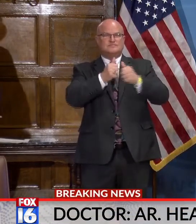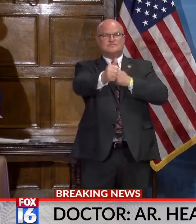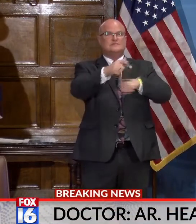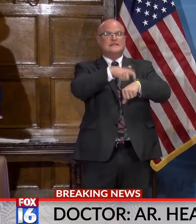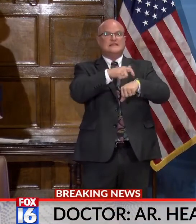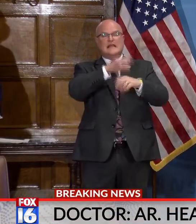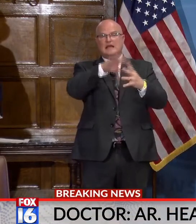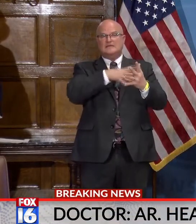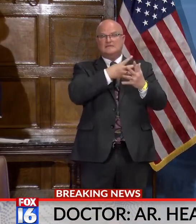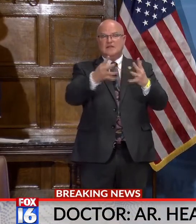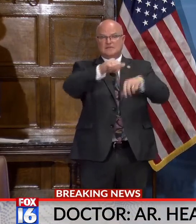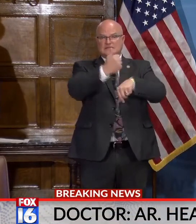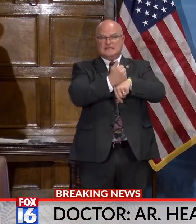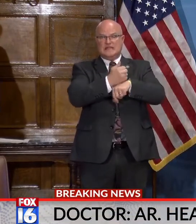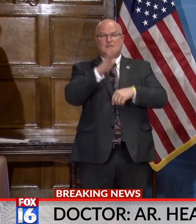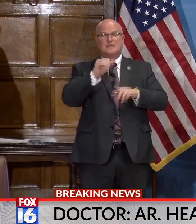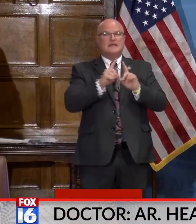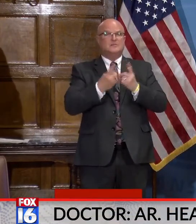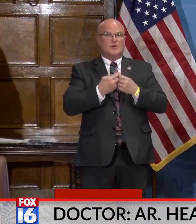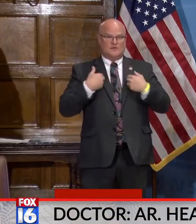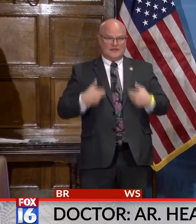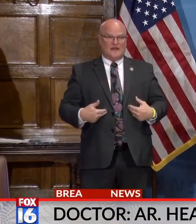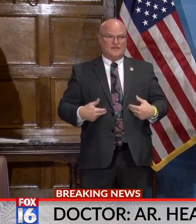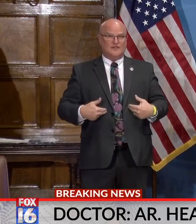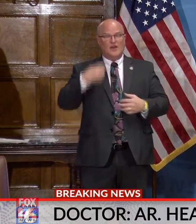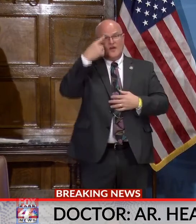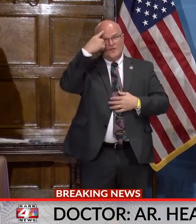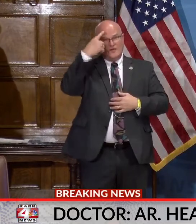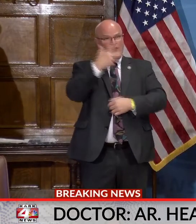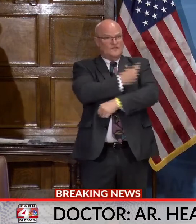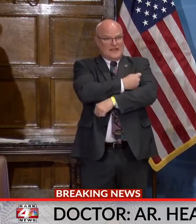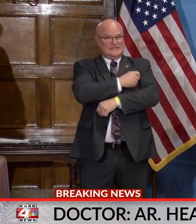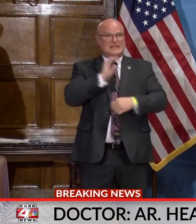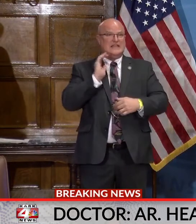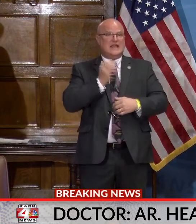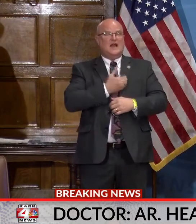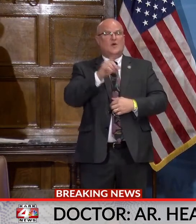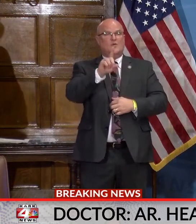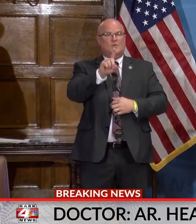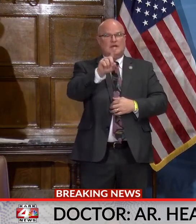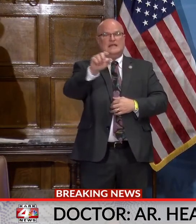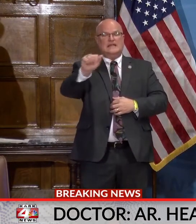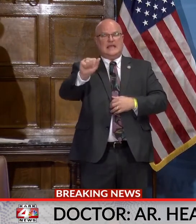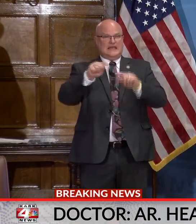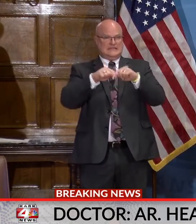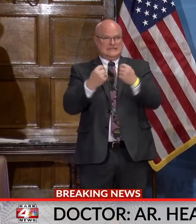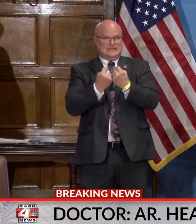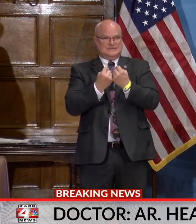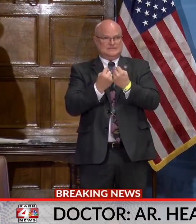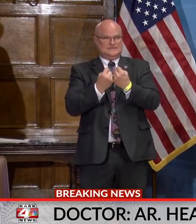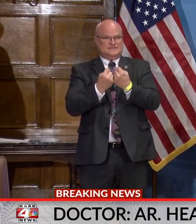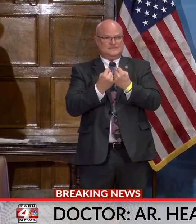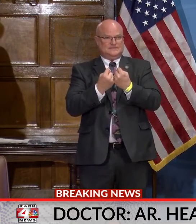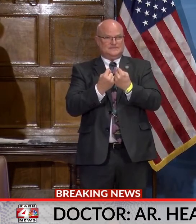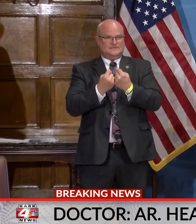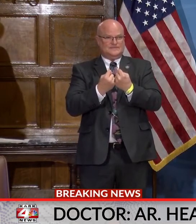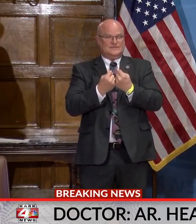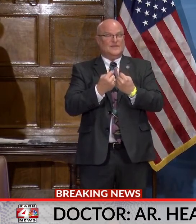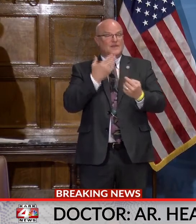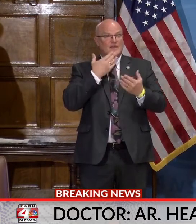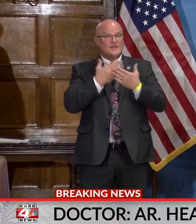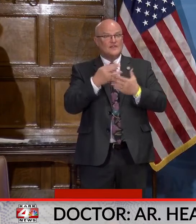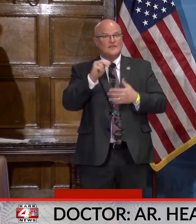timetable that has been established by the Department of Health for vaccinating our 1A team members. So the good news